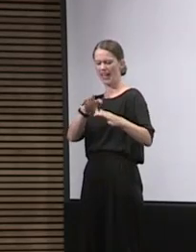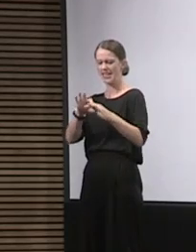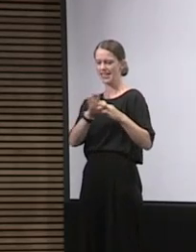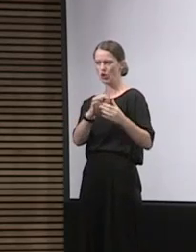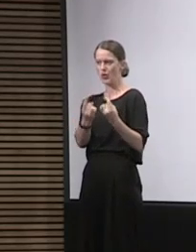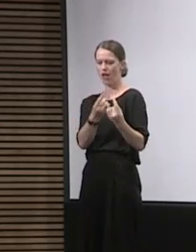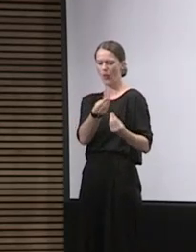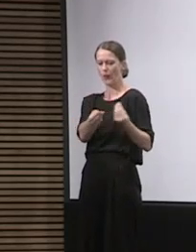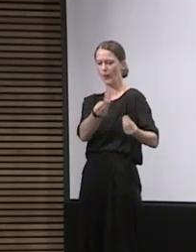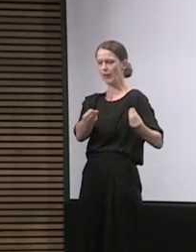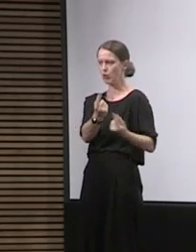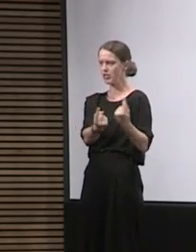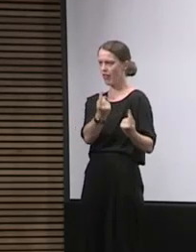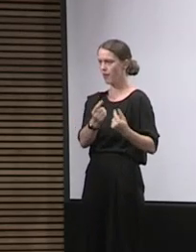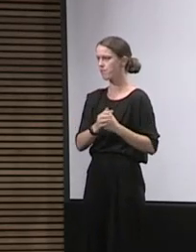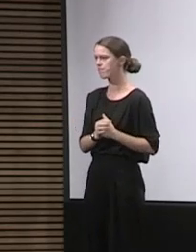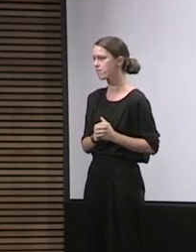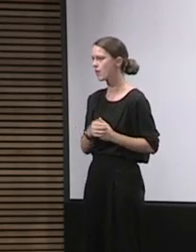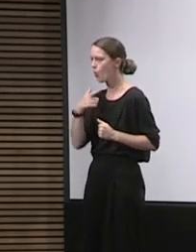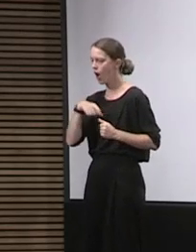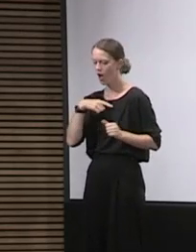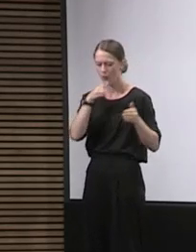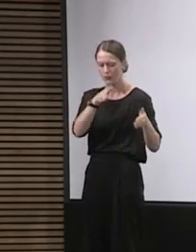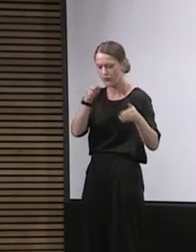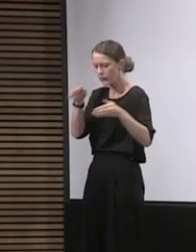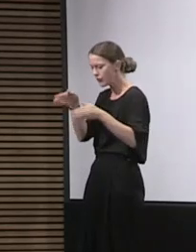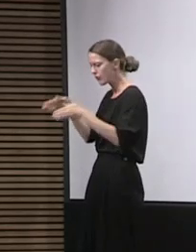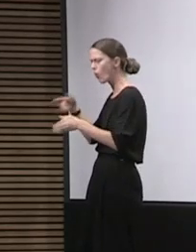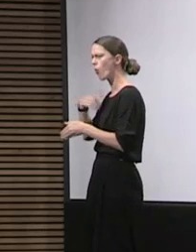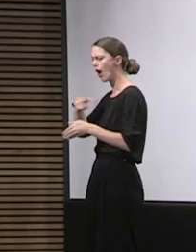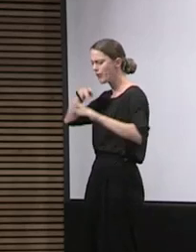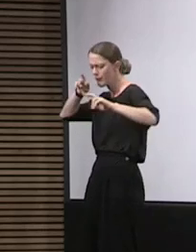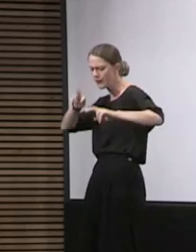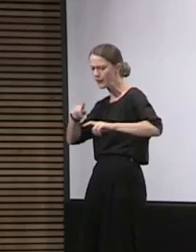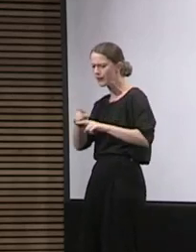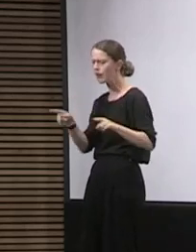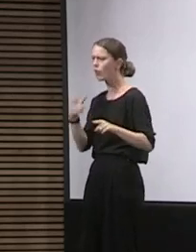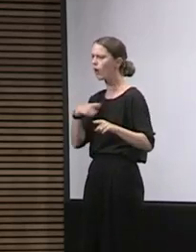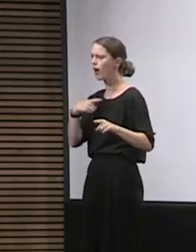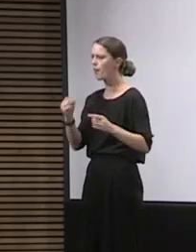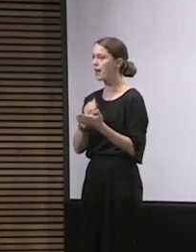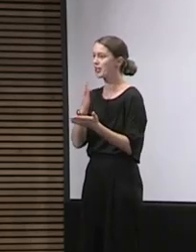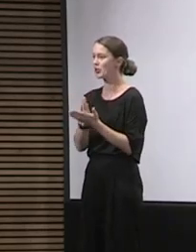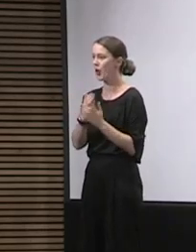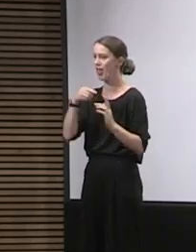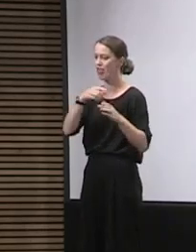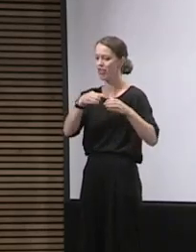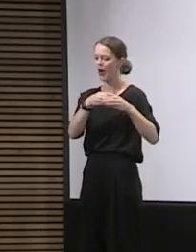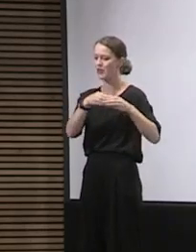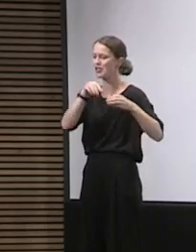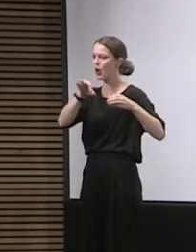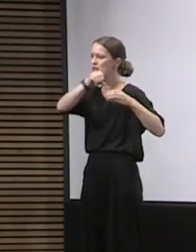connected. And one of the reasons that we focus on clusters is that we want to make sure that we don't get spread of